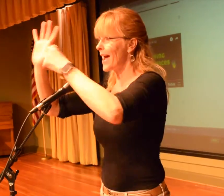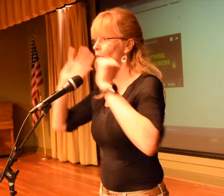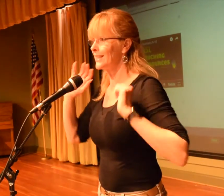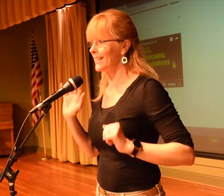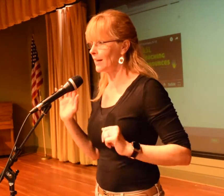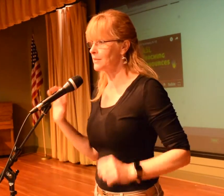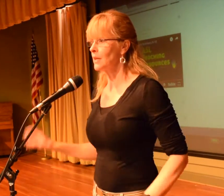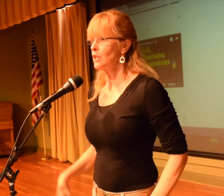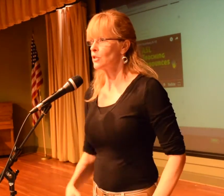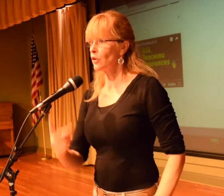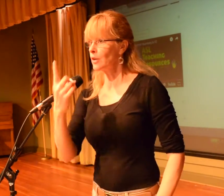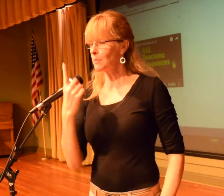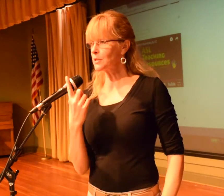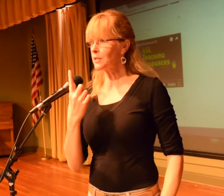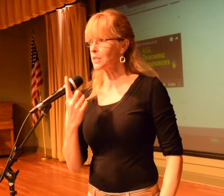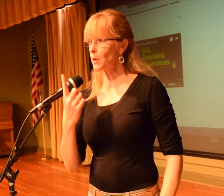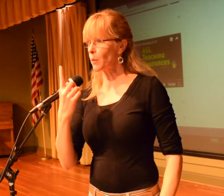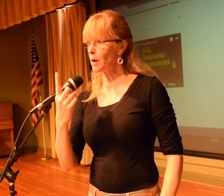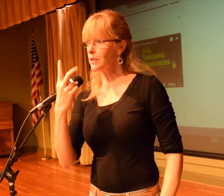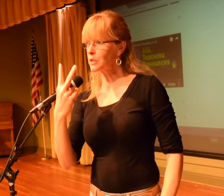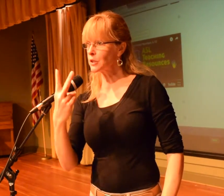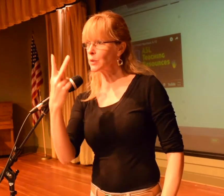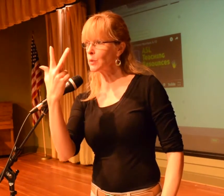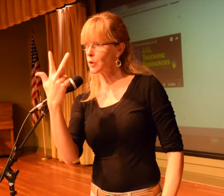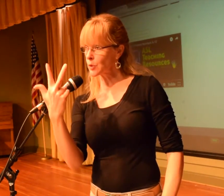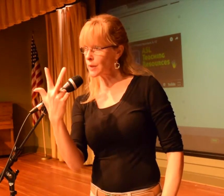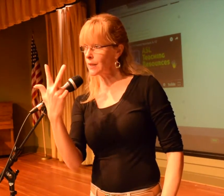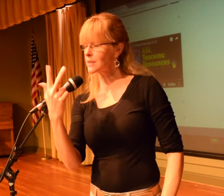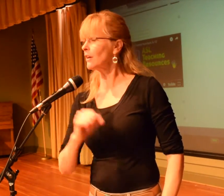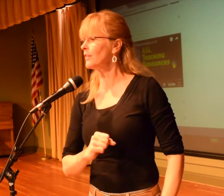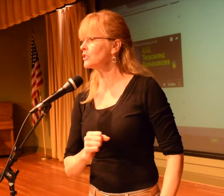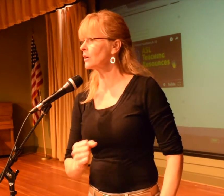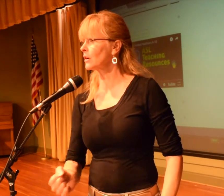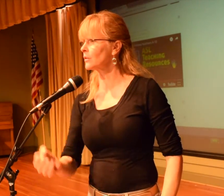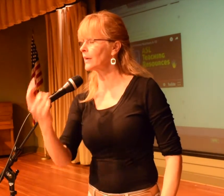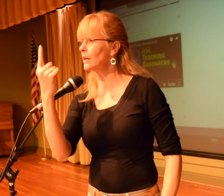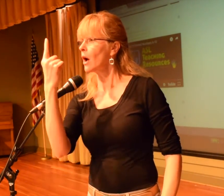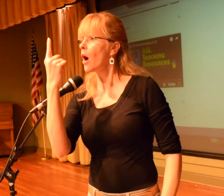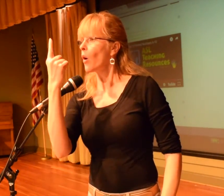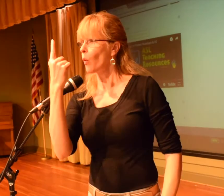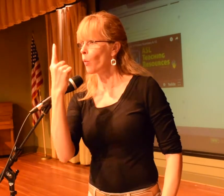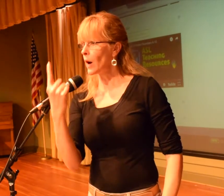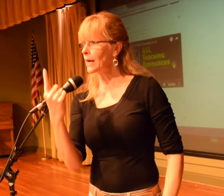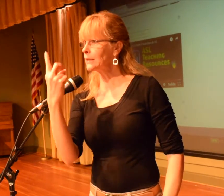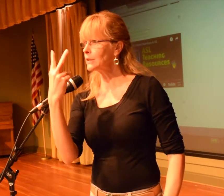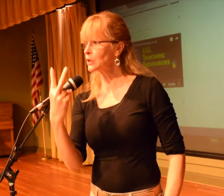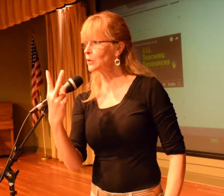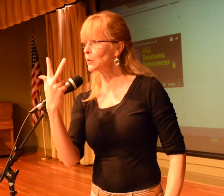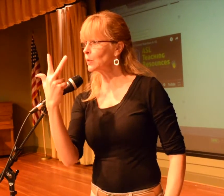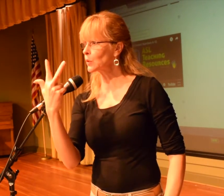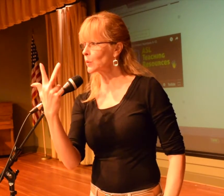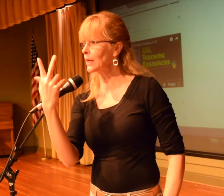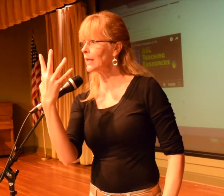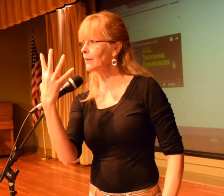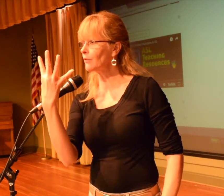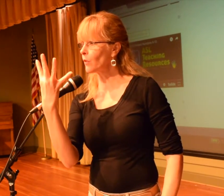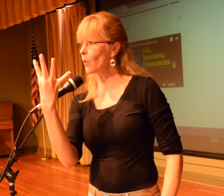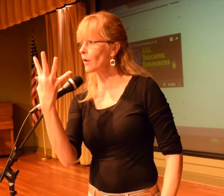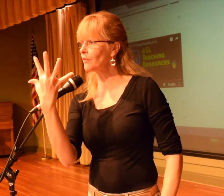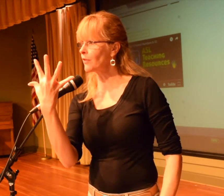out? Yes. So your numbers are this way, 1, 2, 3, see how fast y'all go, ready? 1, 2, 3, 4,